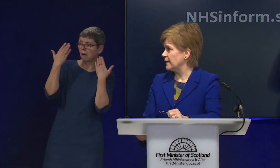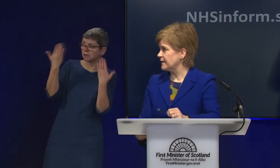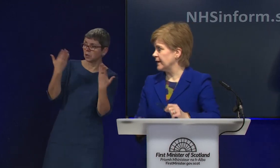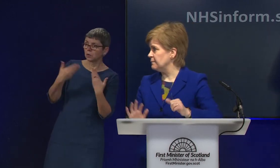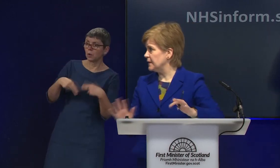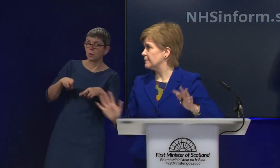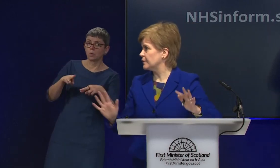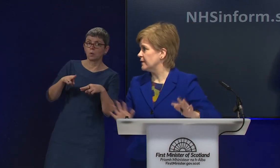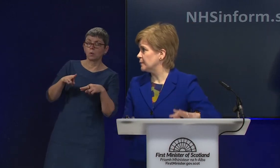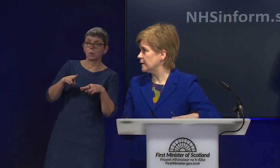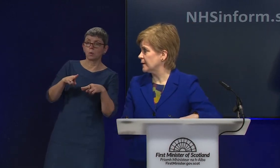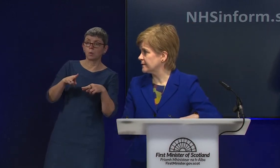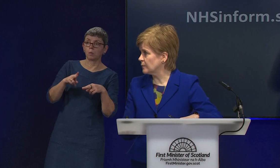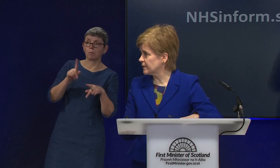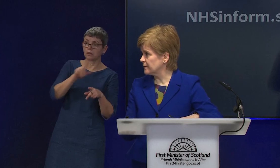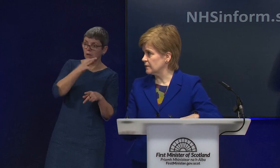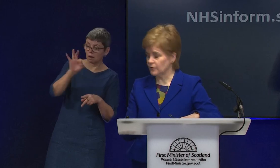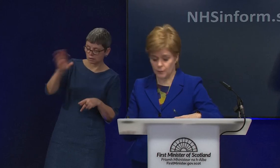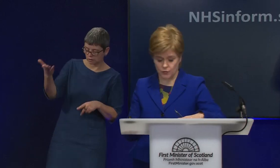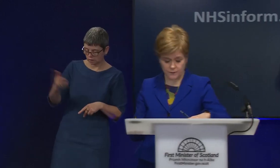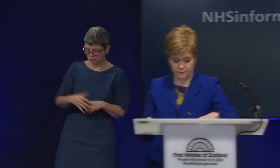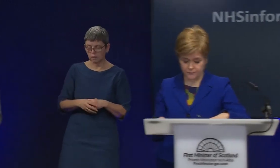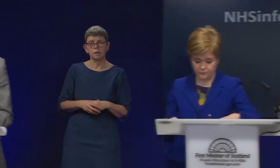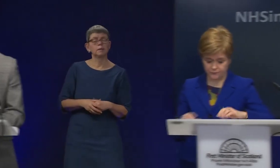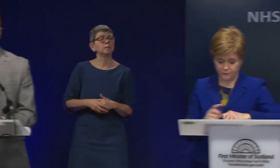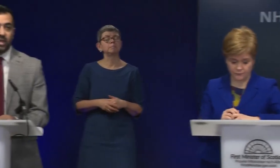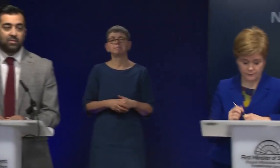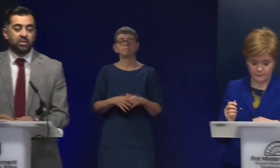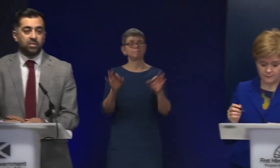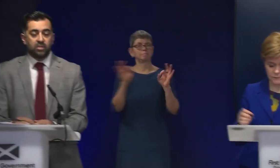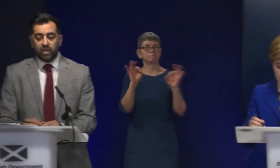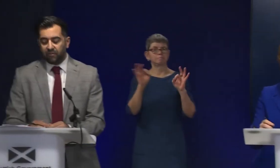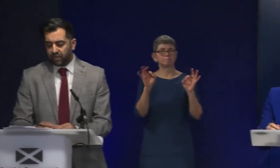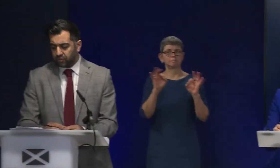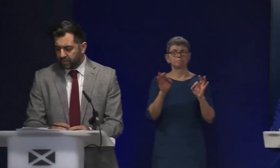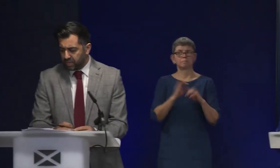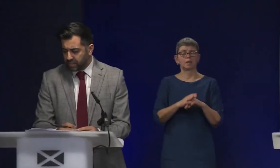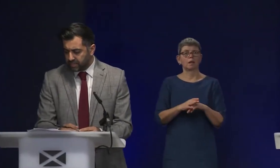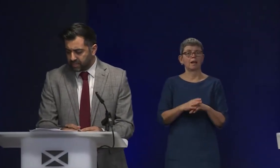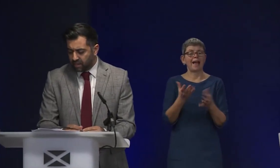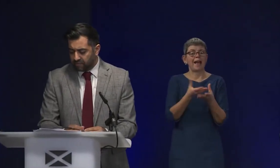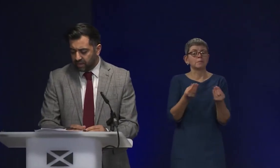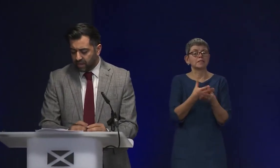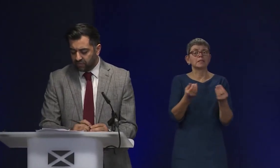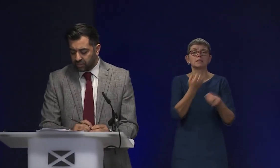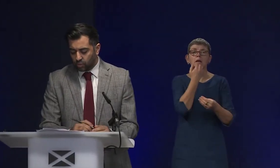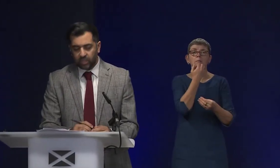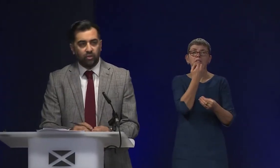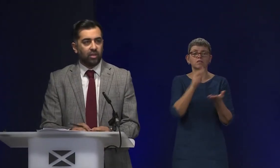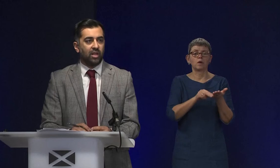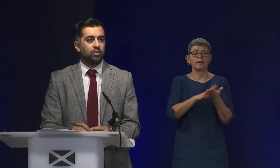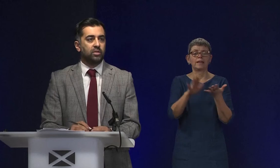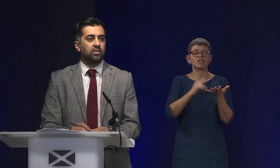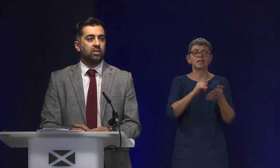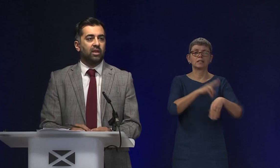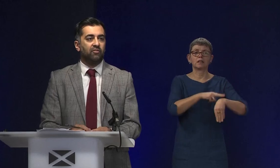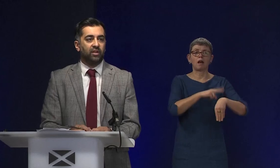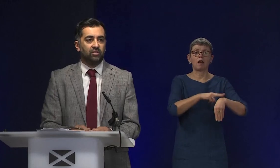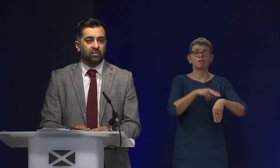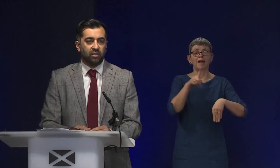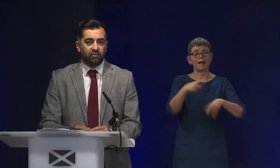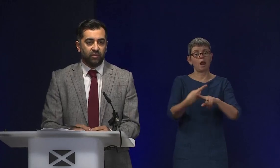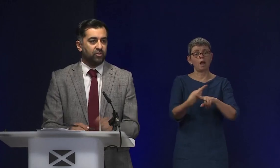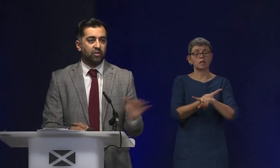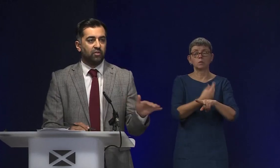the case in any meaningful sense, but I'll ask... No, exactly that, First Minister. We get the absence figures for NHS staff every single week and look at last week's